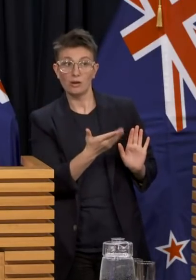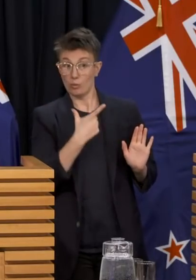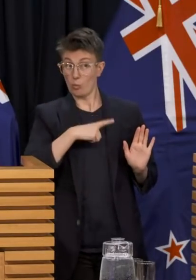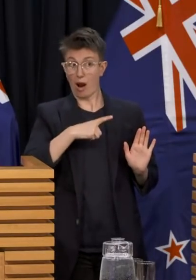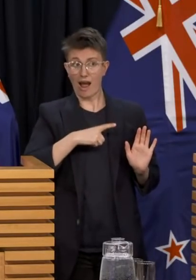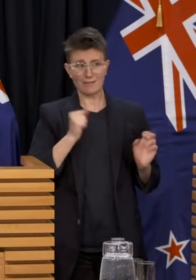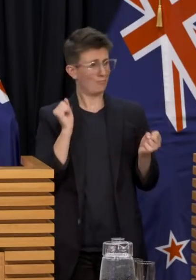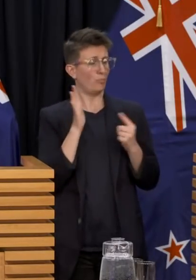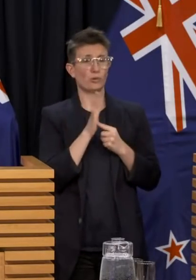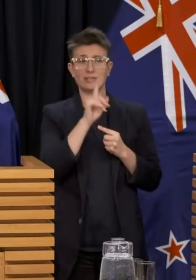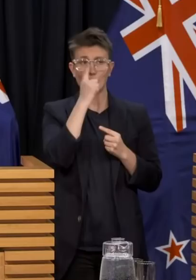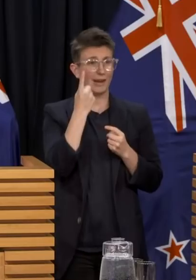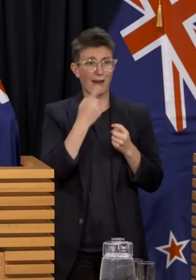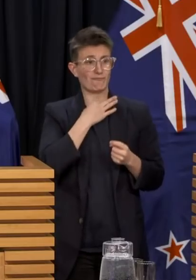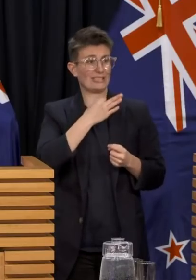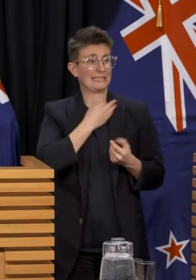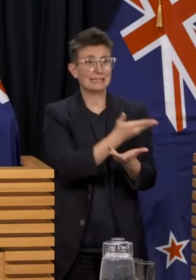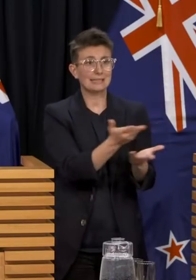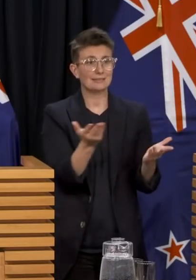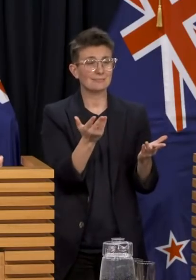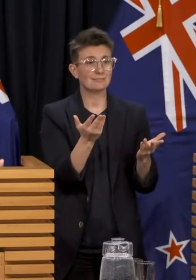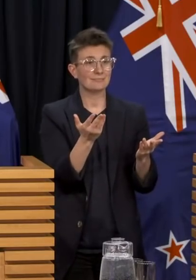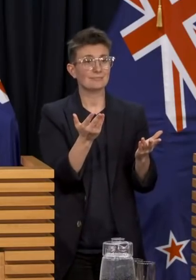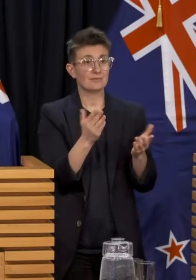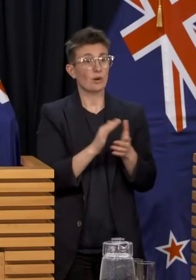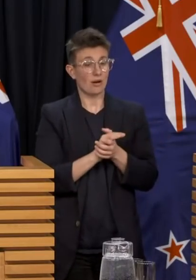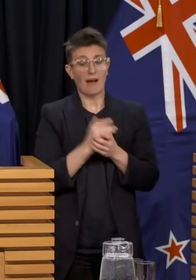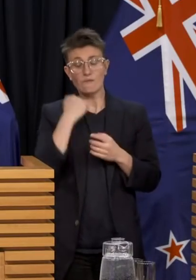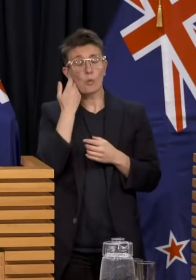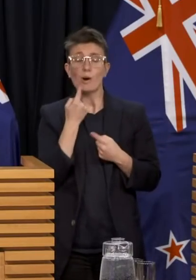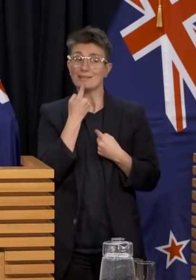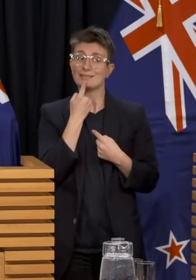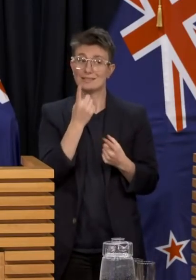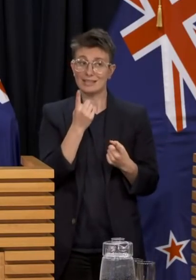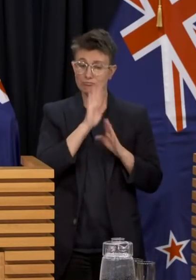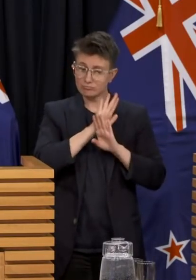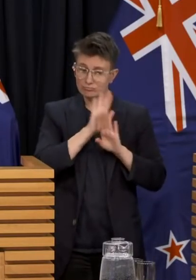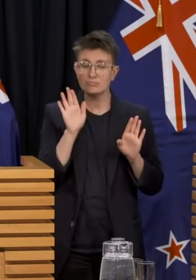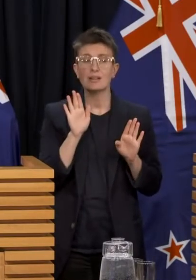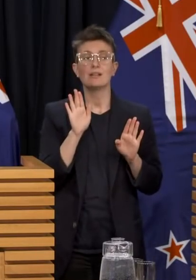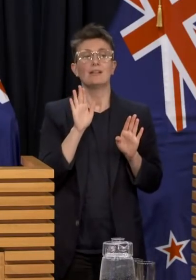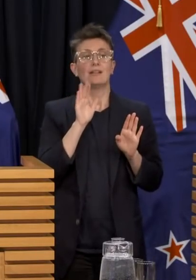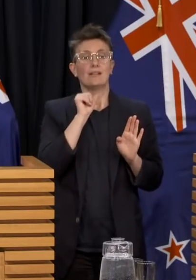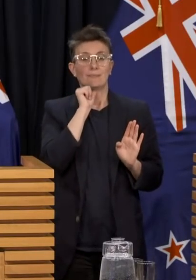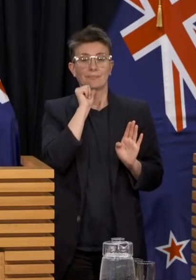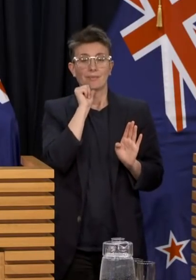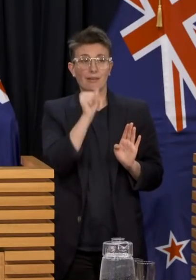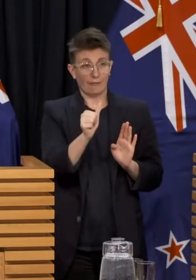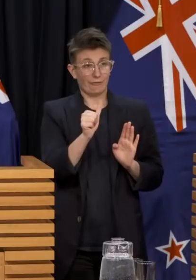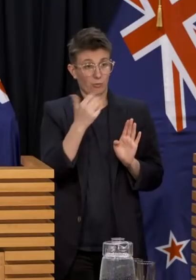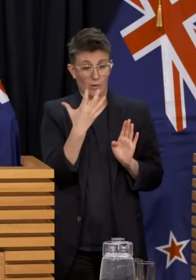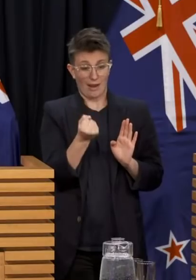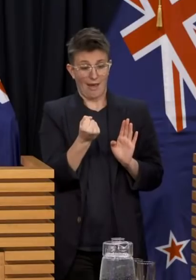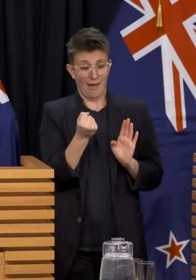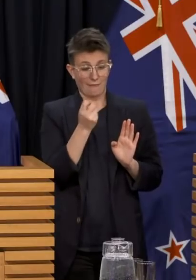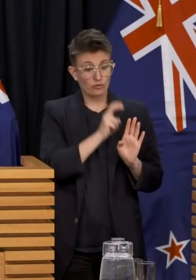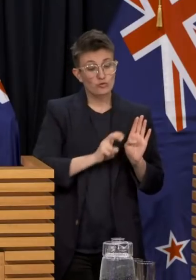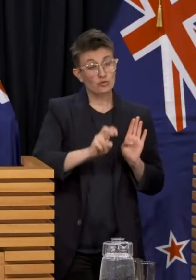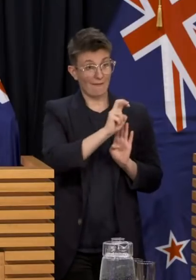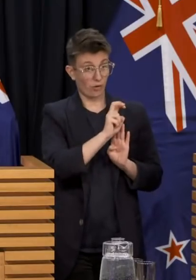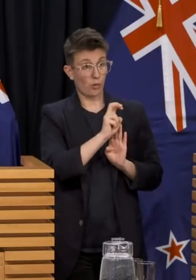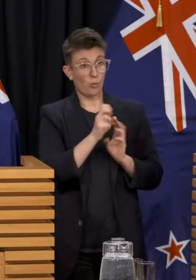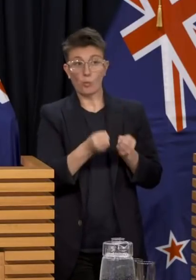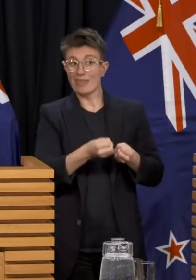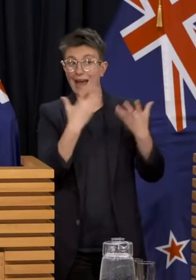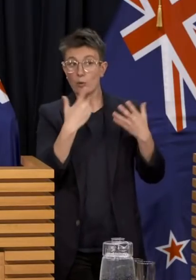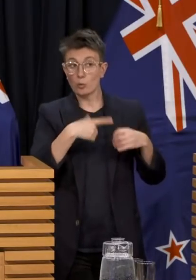sure that if we move to quarantine-free travel, even with a place that is declared COVID-free such as the Cook Islands, we have to